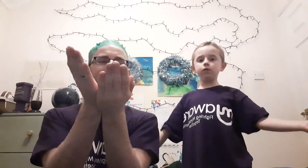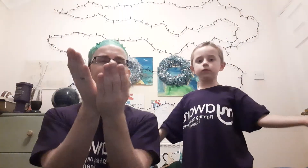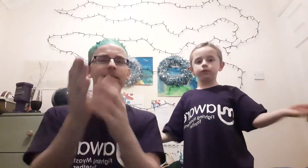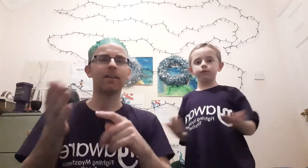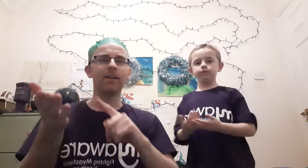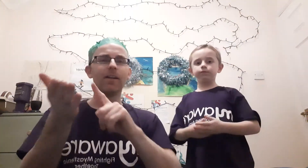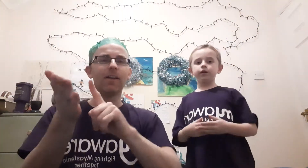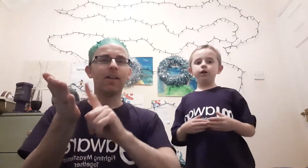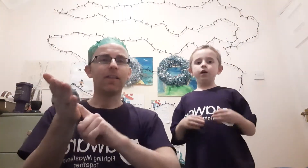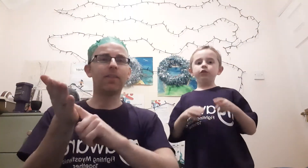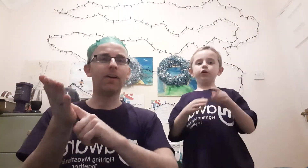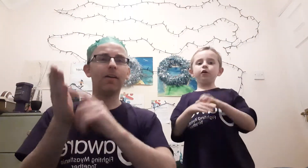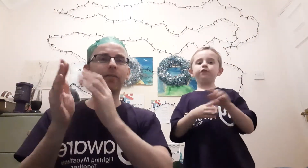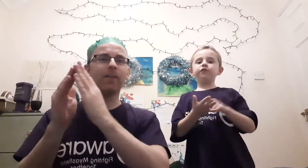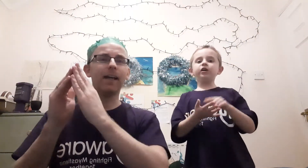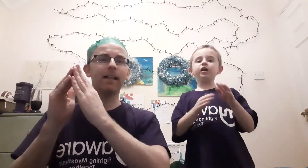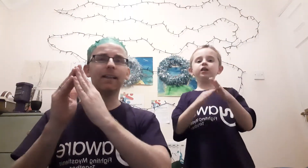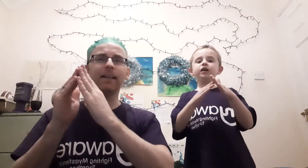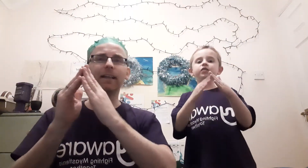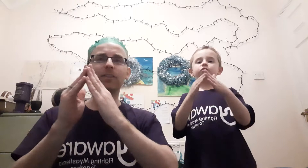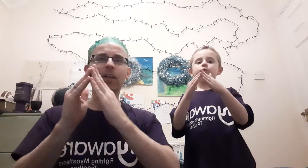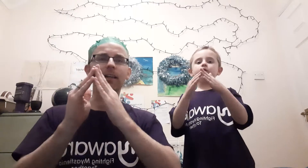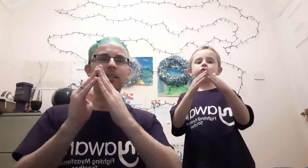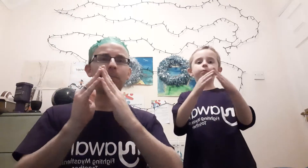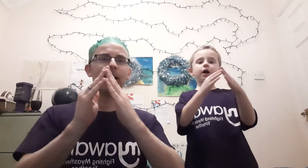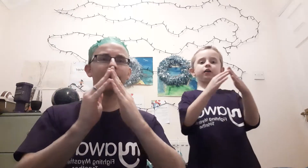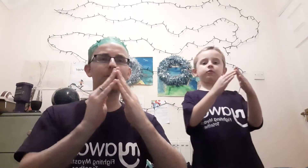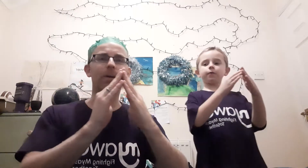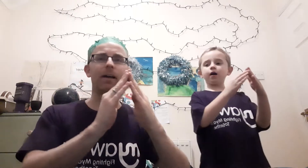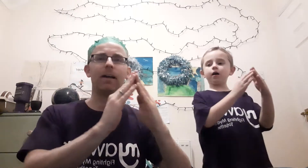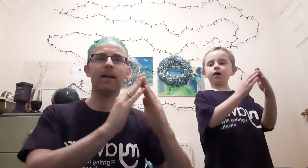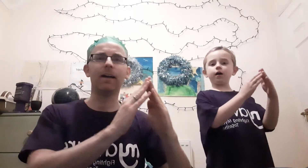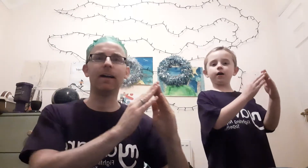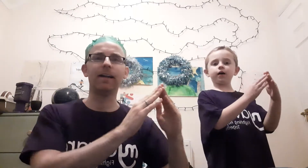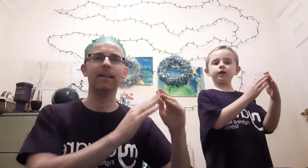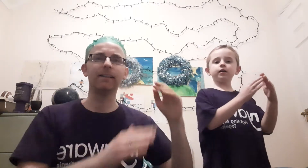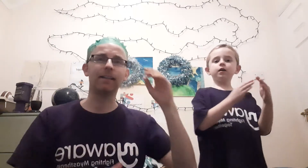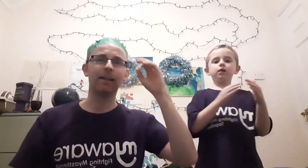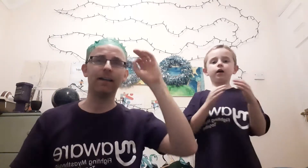world, the villages pass by like